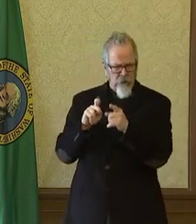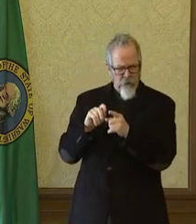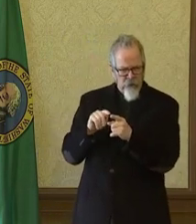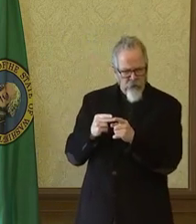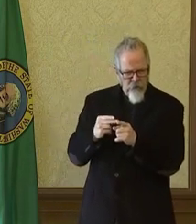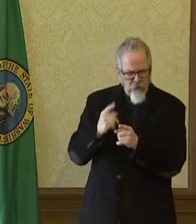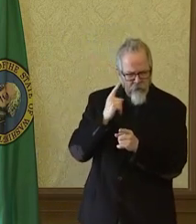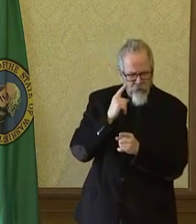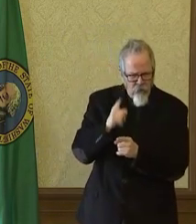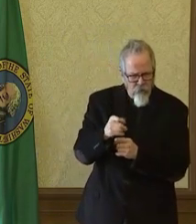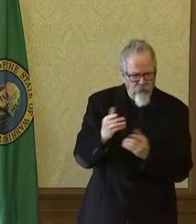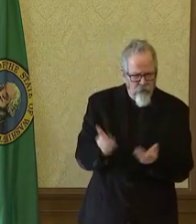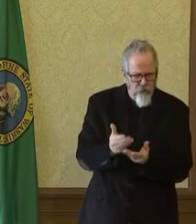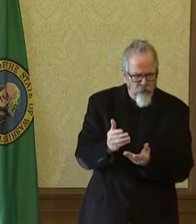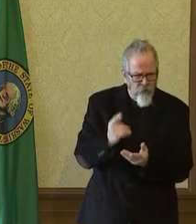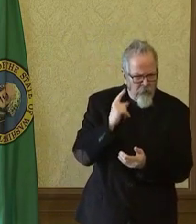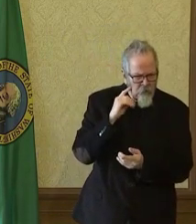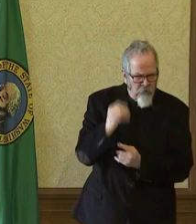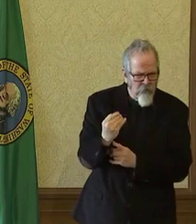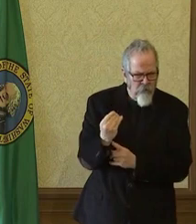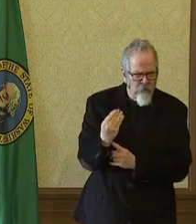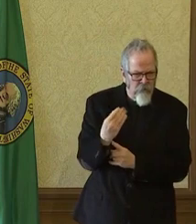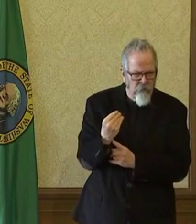there? Keith, are you with us? Are you muted? Okay.